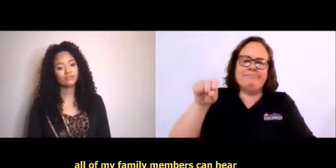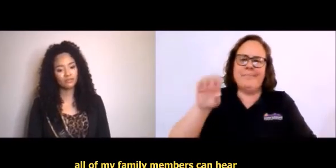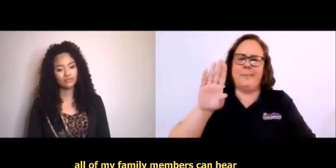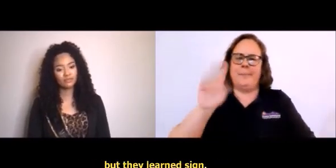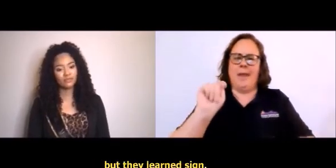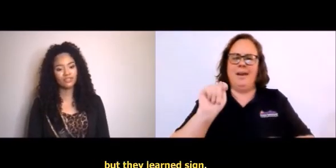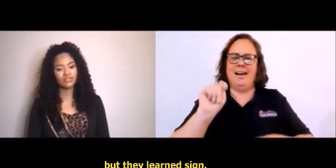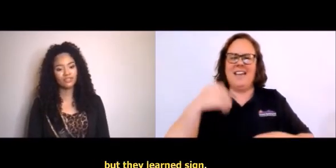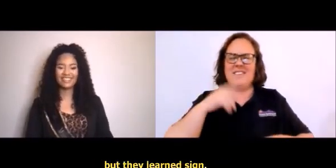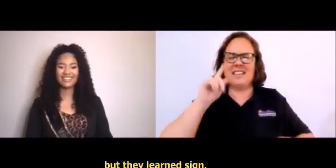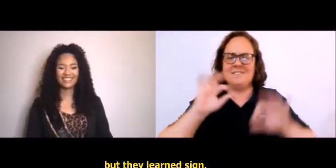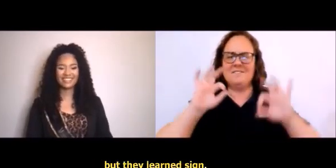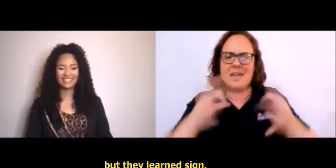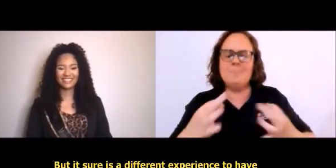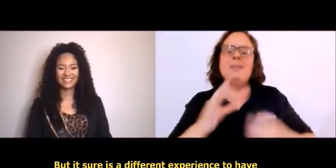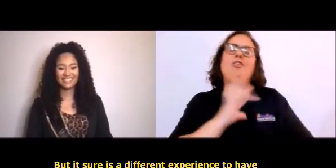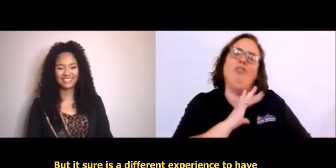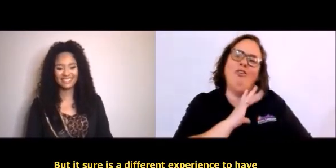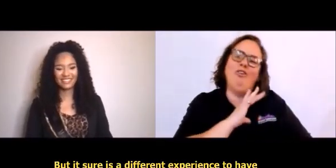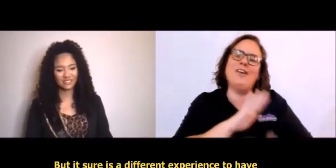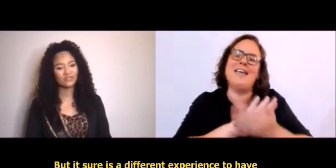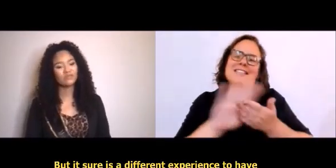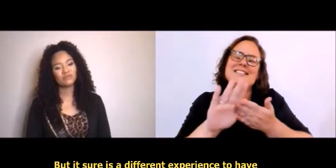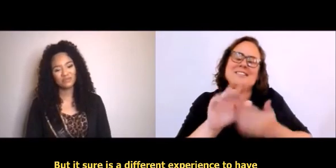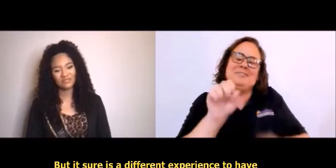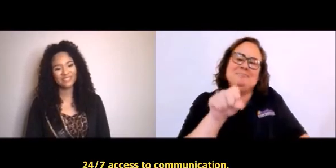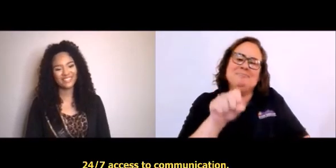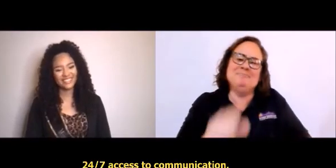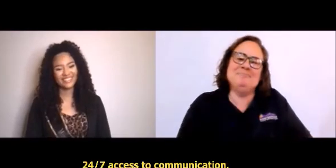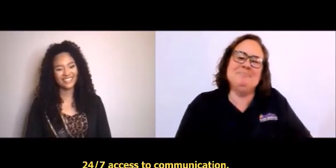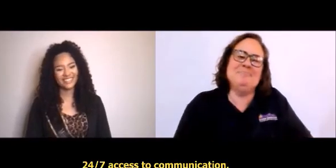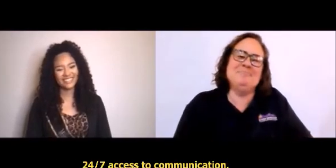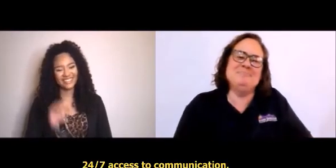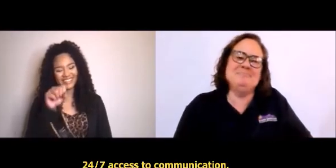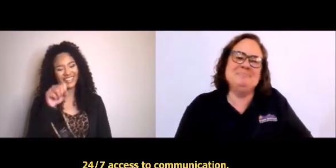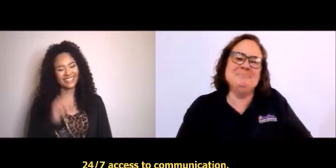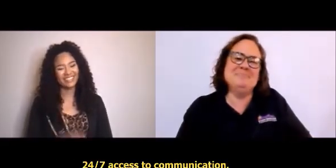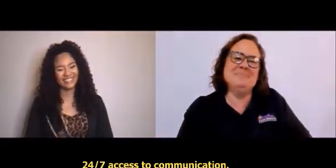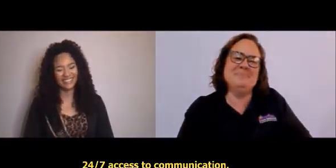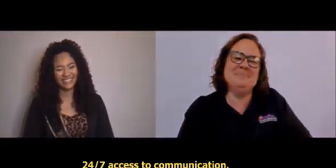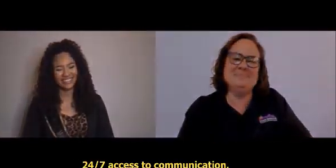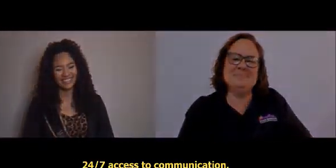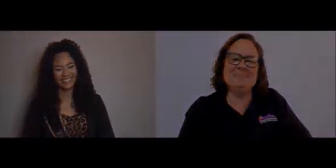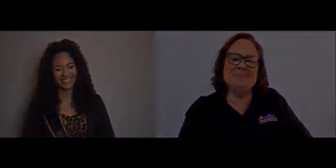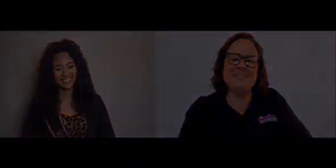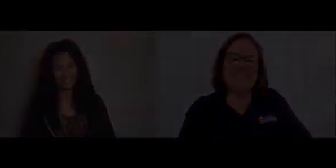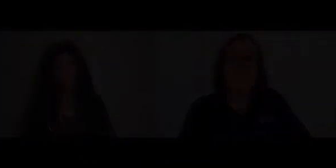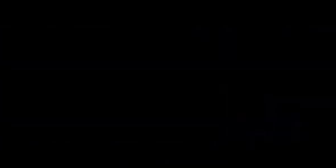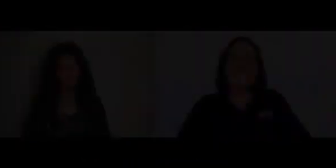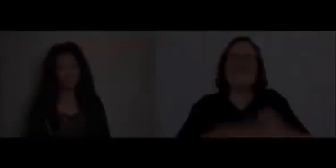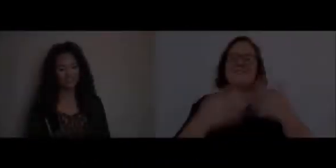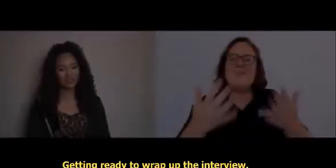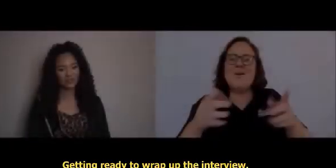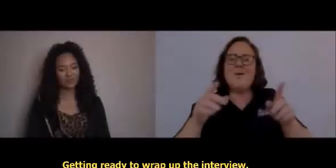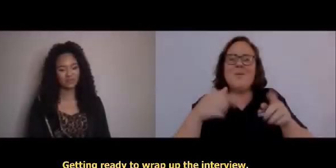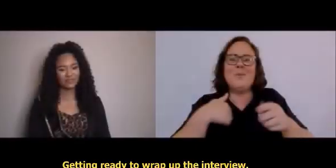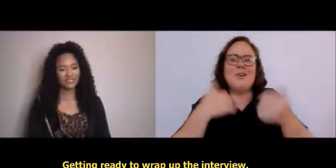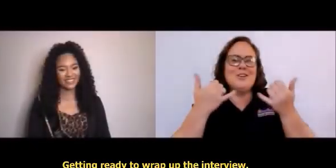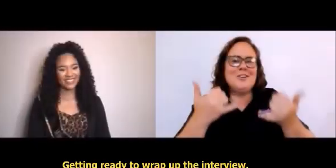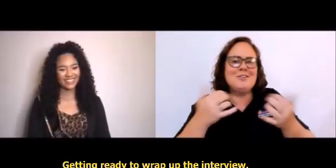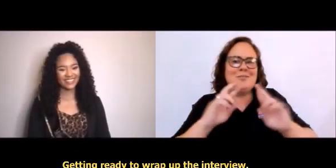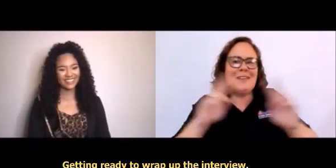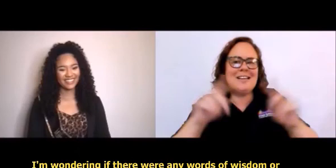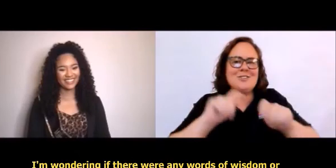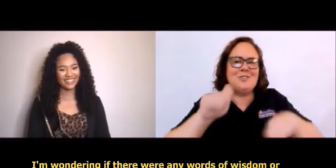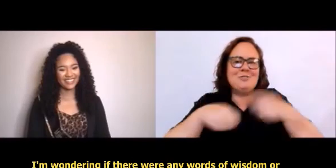hear what they learn sign, but it sure is a different experience to have 24/7 access to communication. Getting ready to wrap up